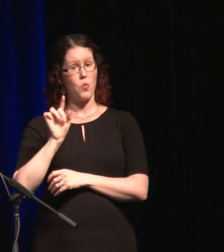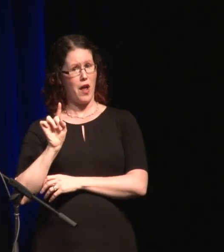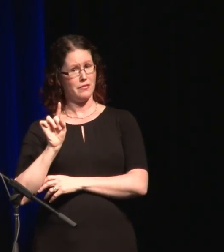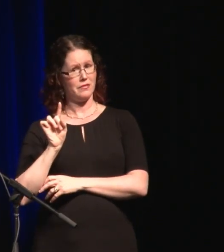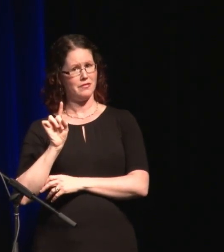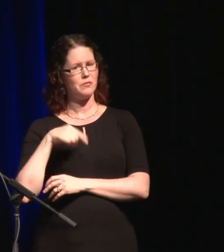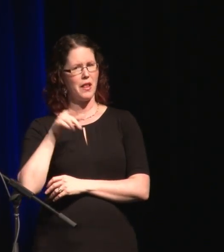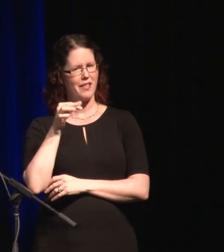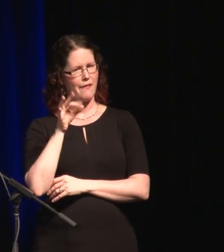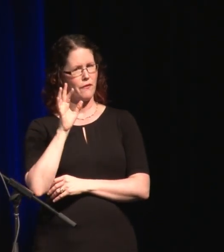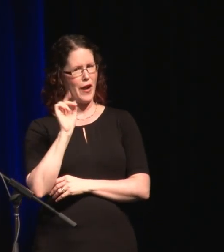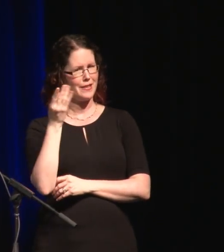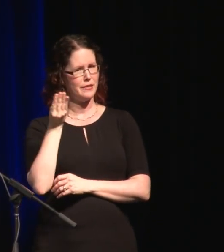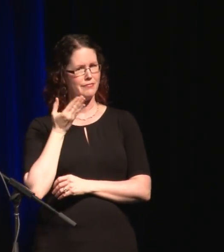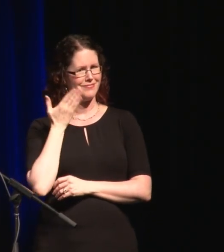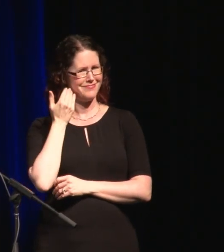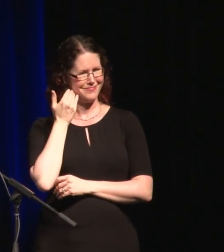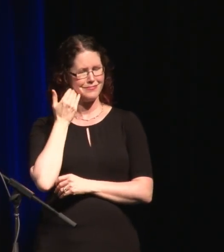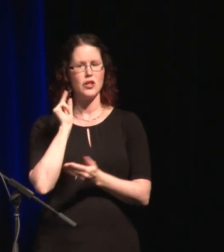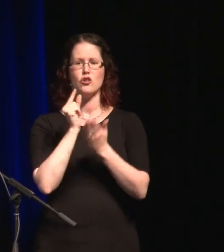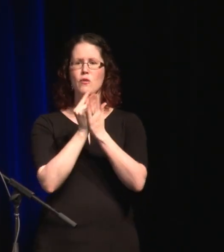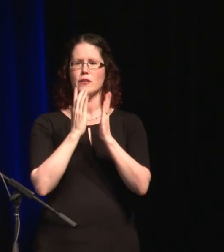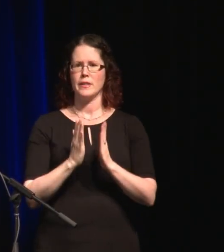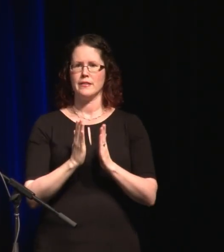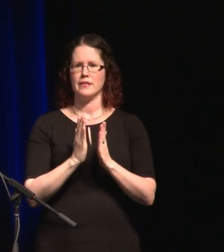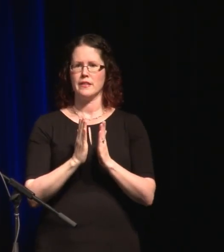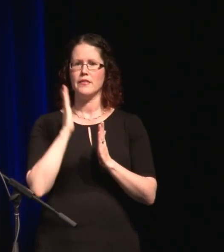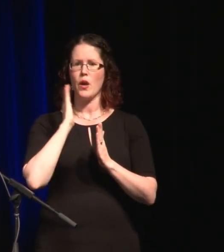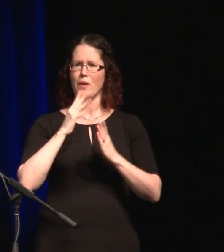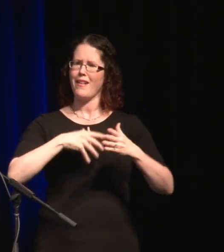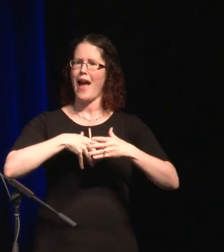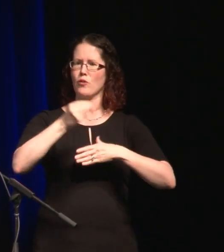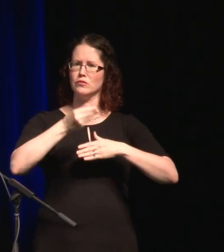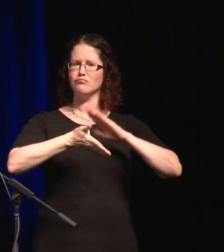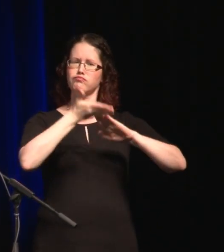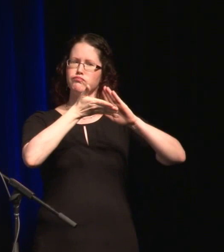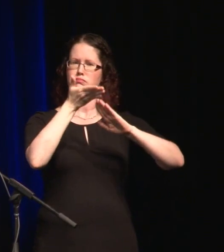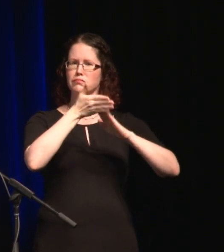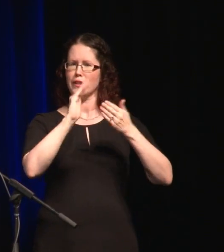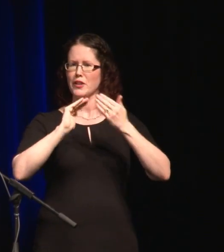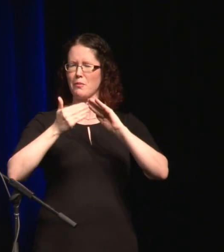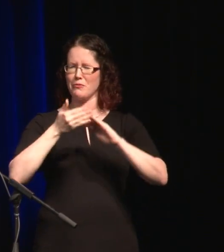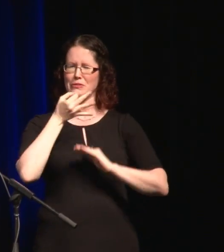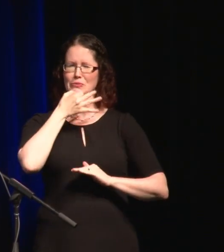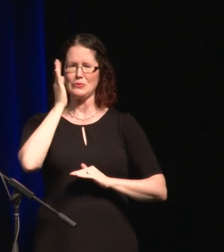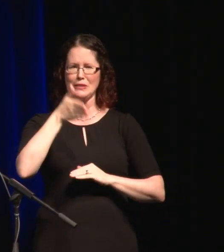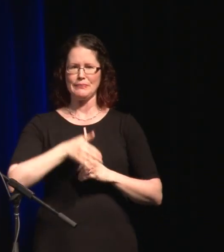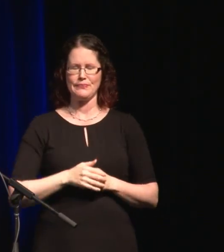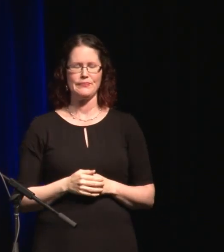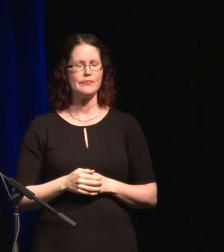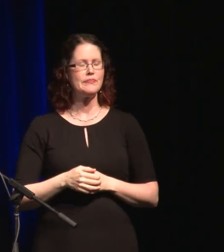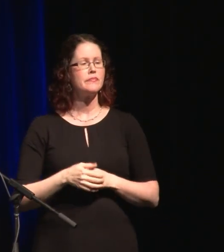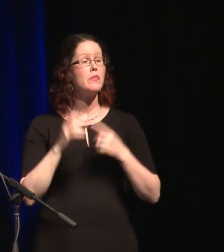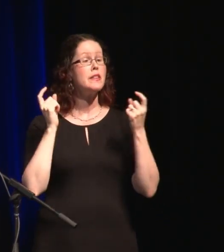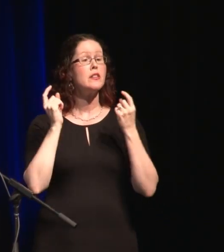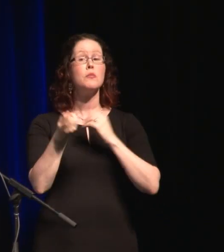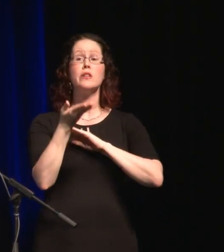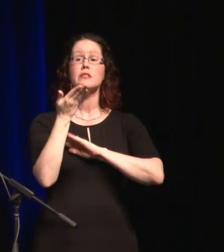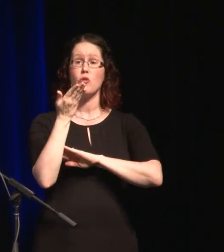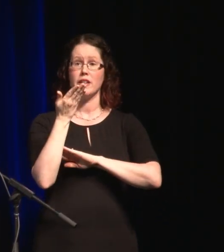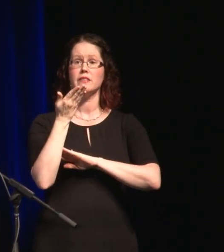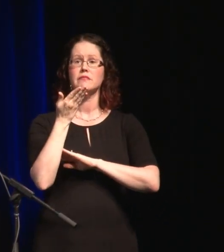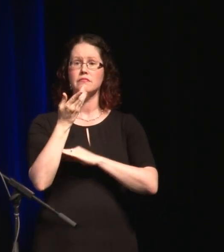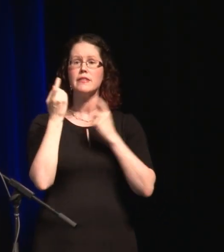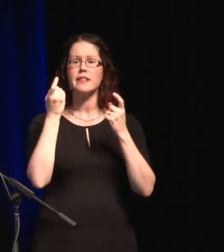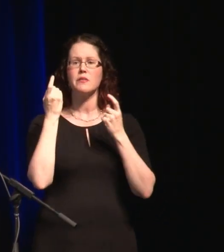Fred earlier, Marconi campus grads that will be running our community in no time. The ceremony this morning celebrated the other half of